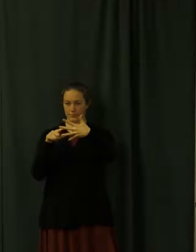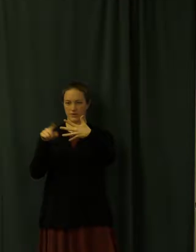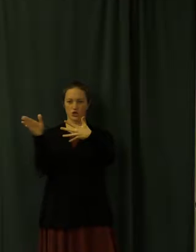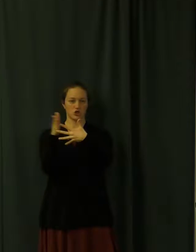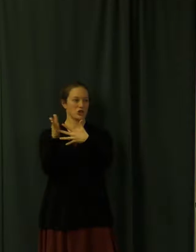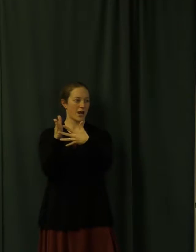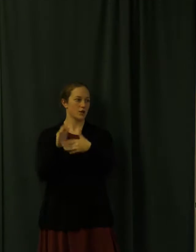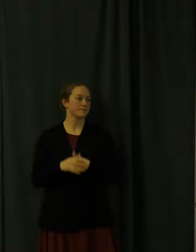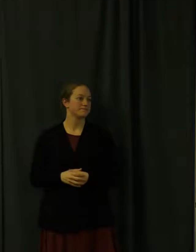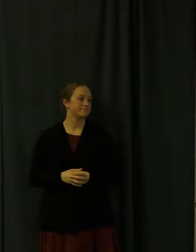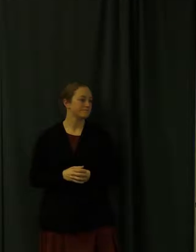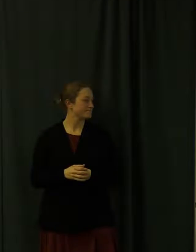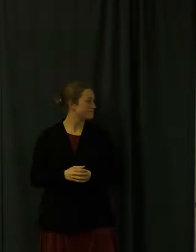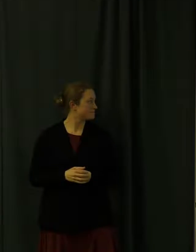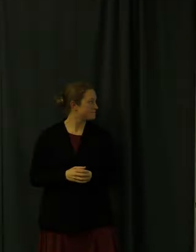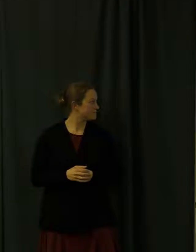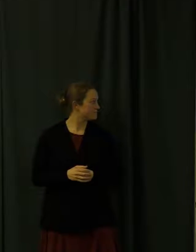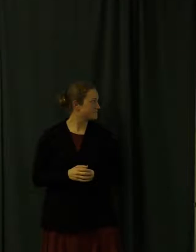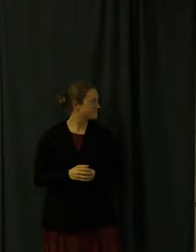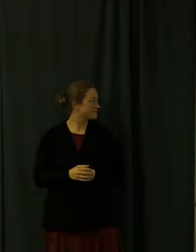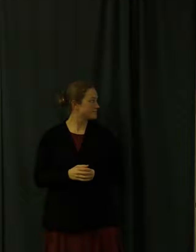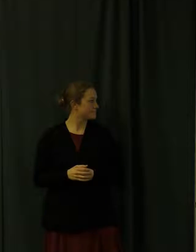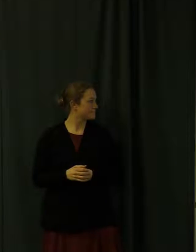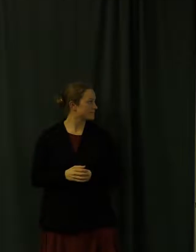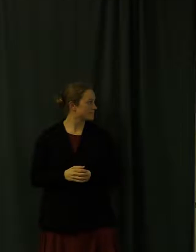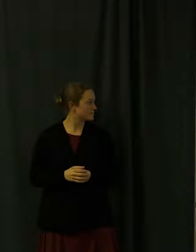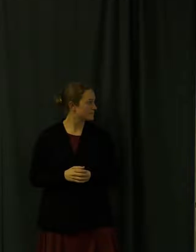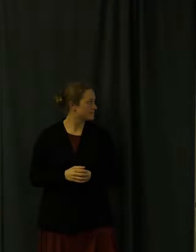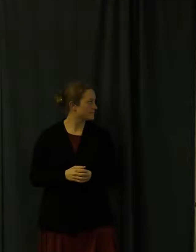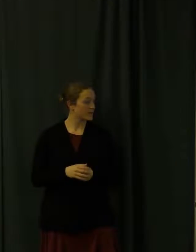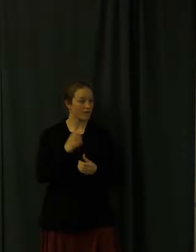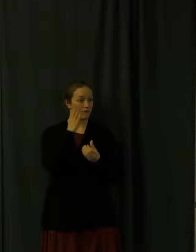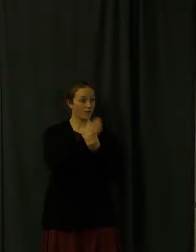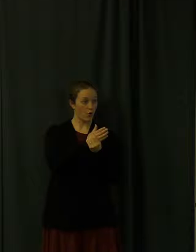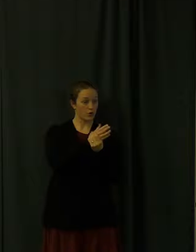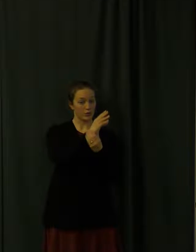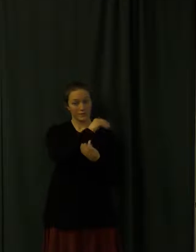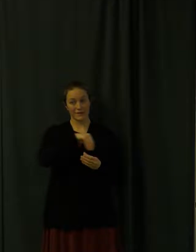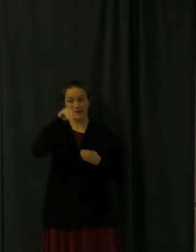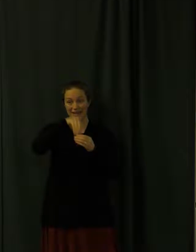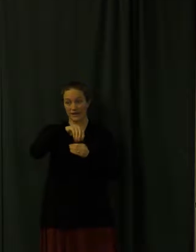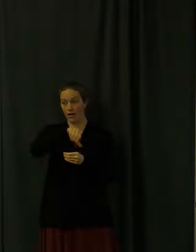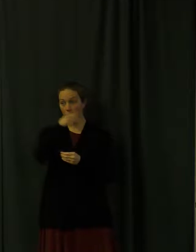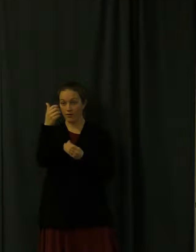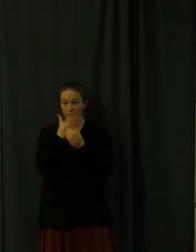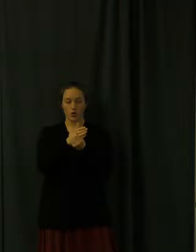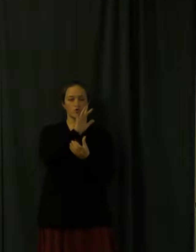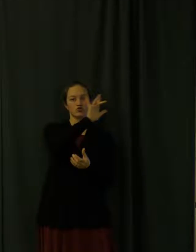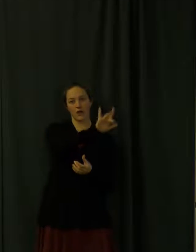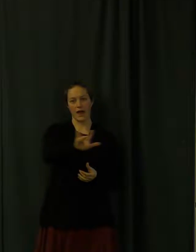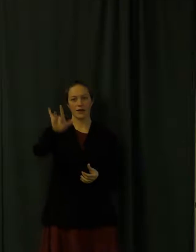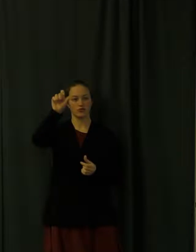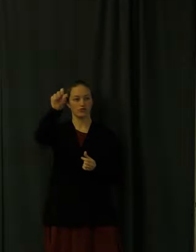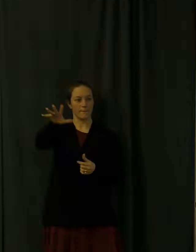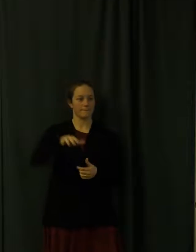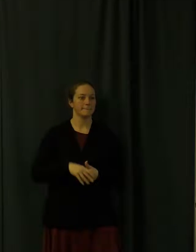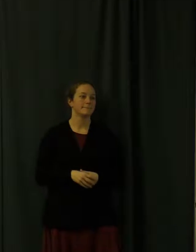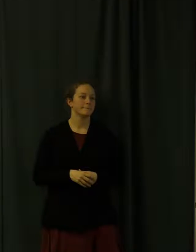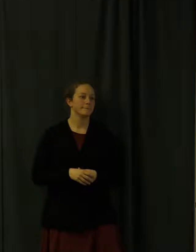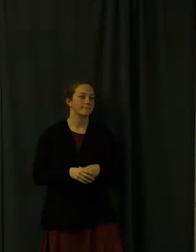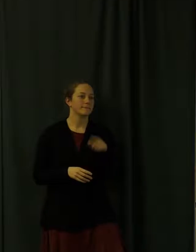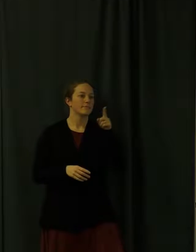give them access to it. If you want to put a folder inside of a folder, just drag and drop. Yes? So again, silly question.